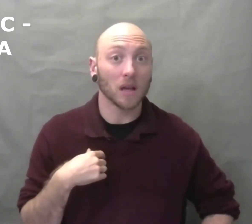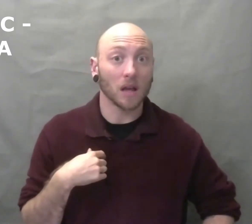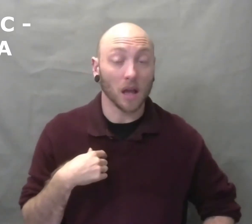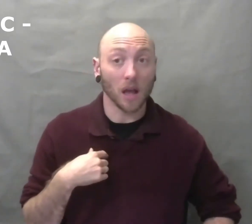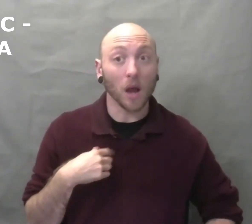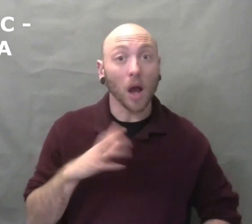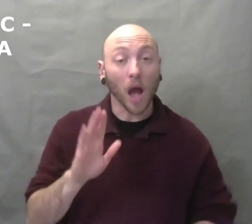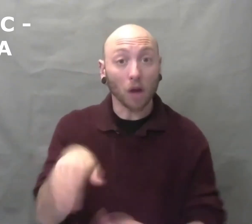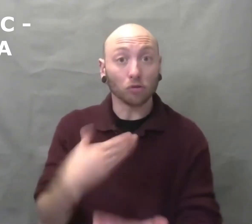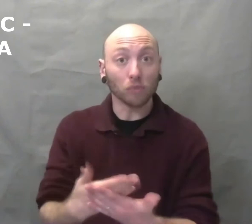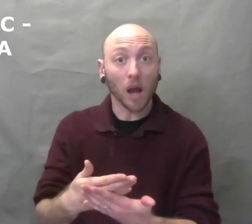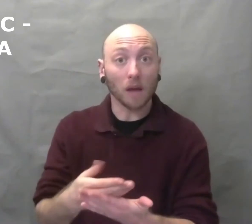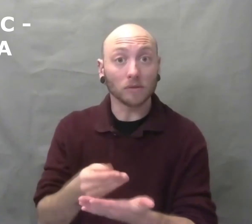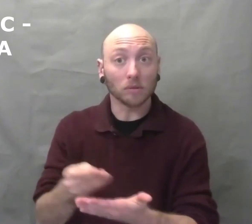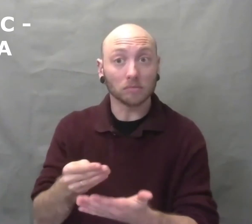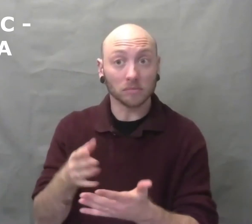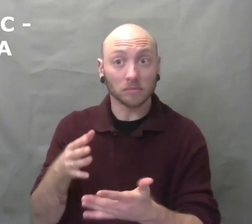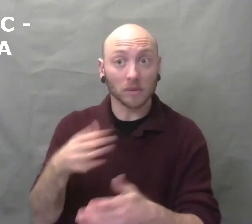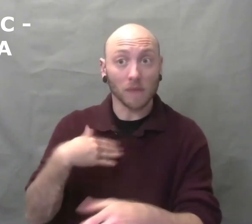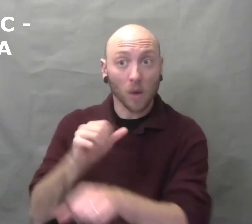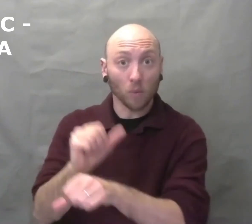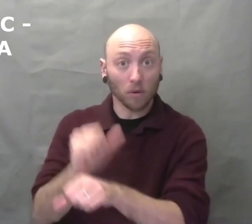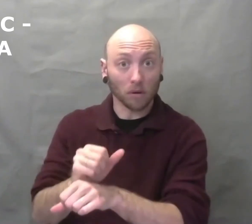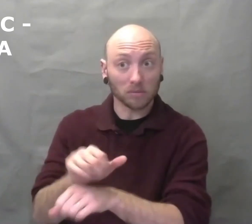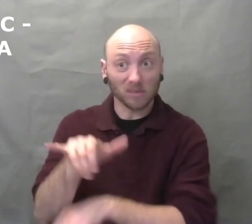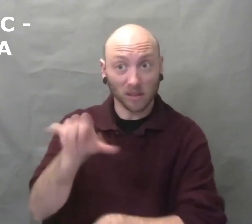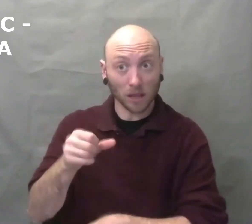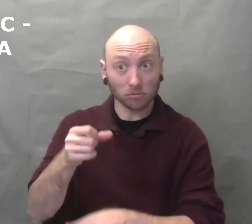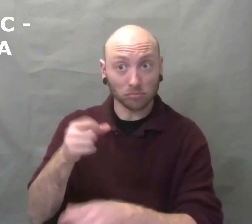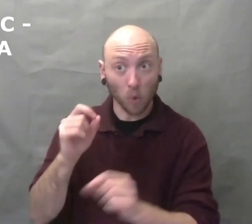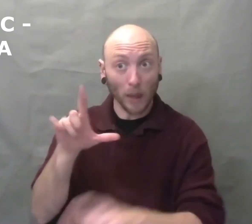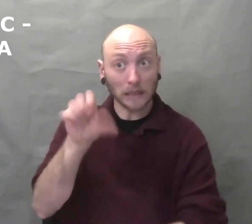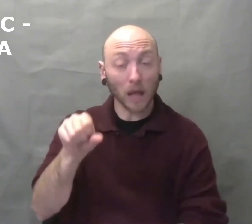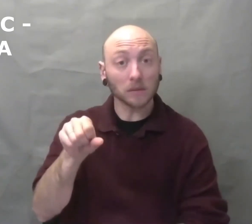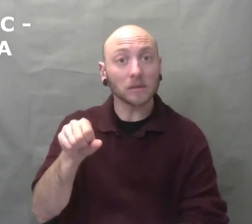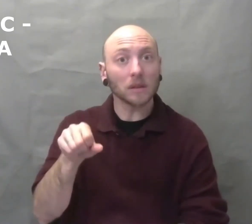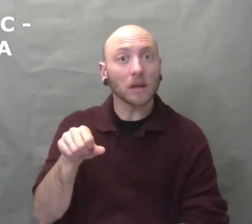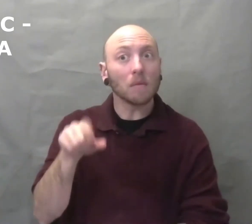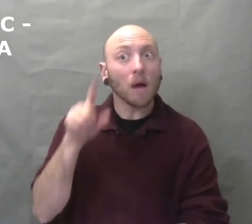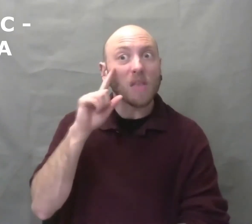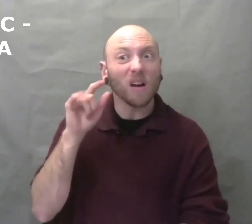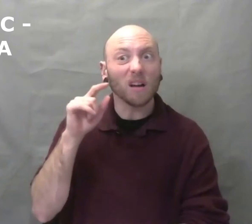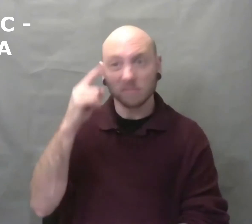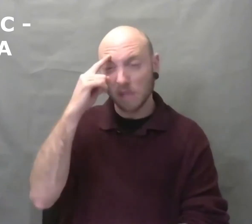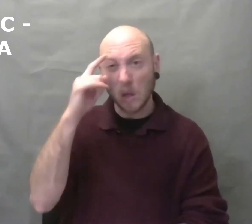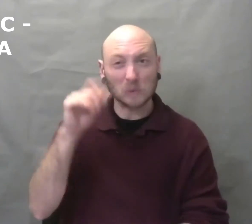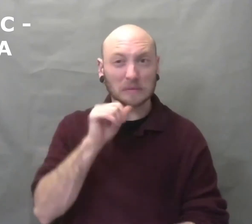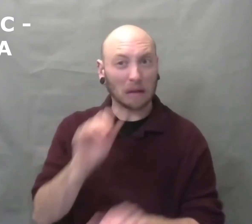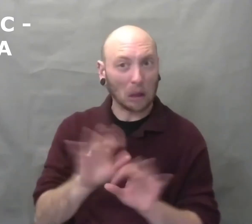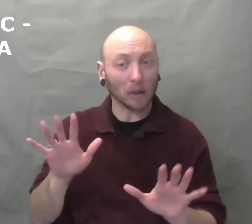my stuff, but I was not in the right state of mind. And I was afraid if I showed up in the condition I was in, they were going to arrest me on the spot. So of course I didn't